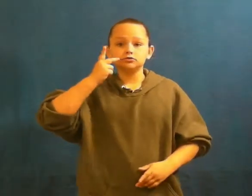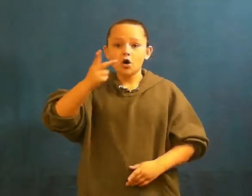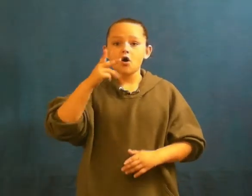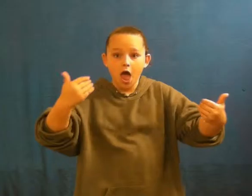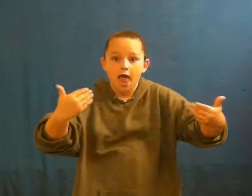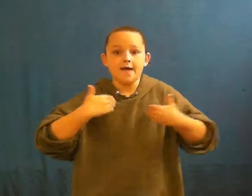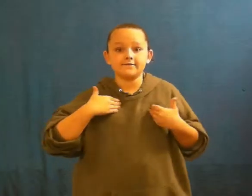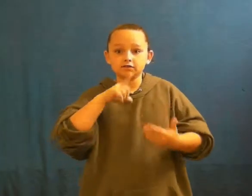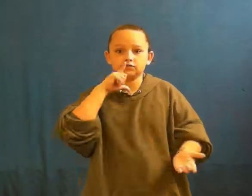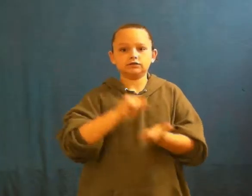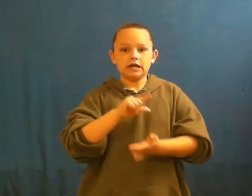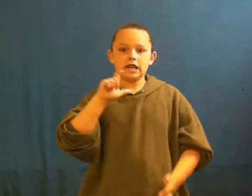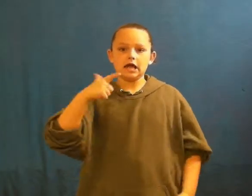The dog looked in a window.